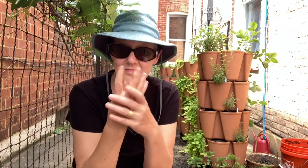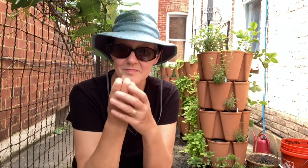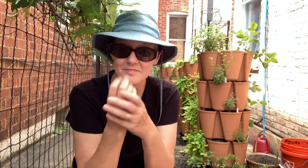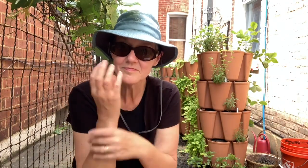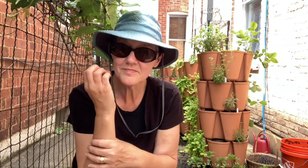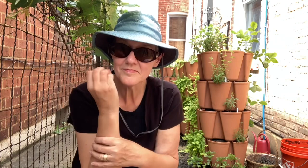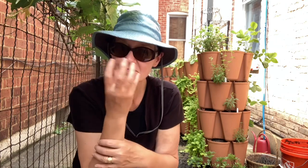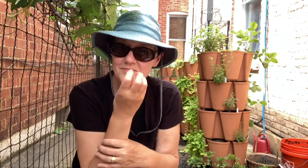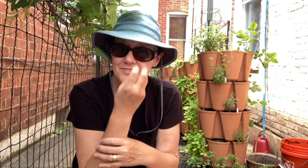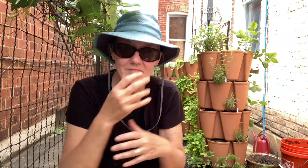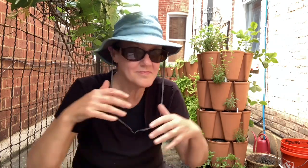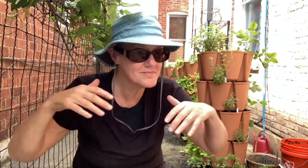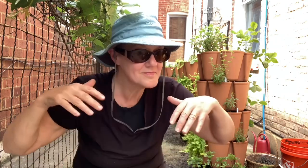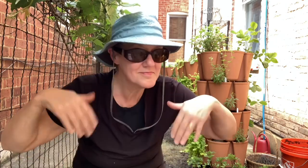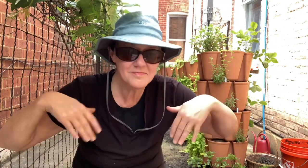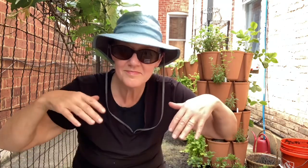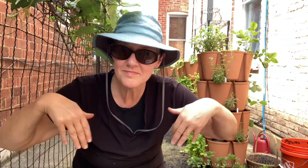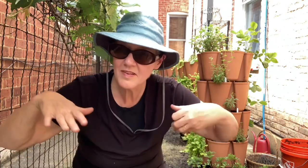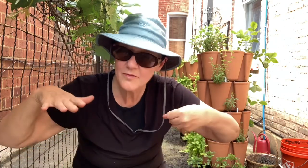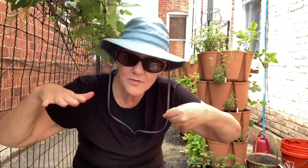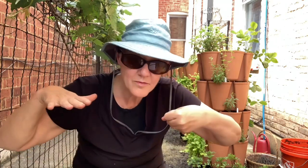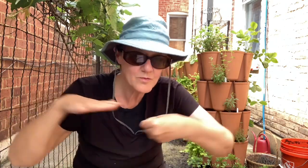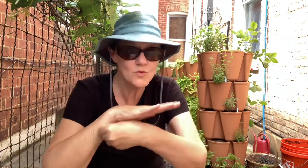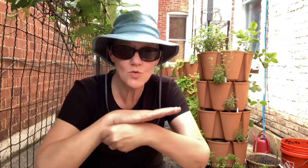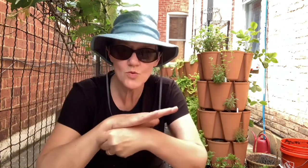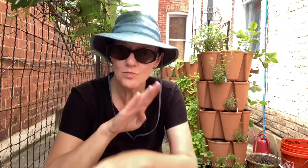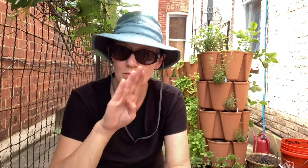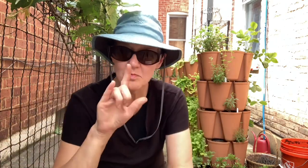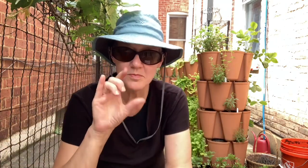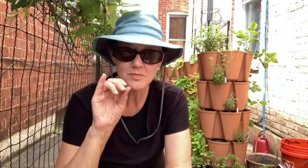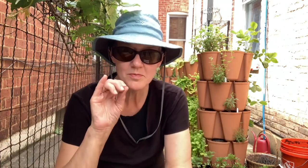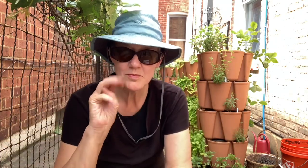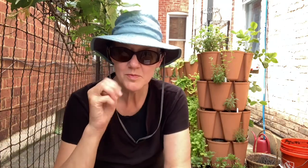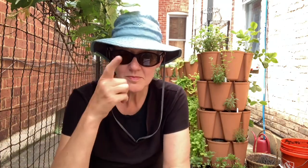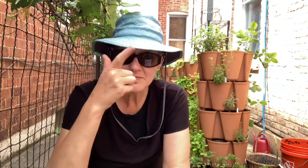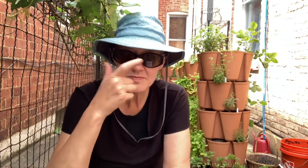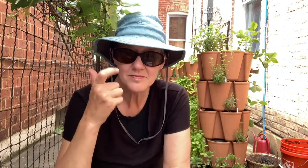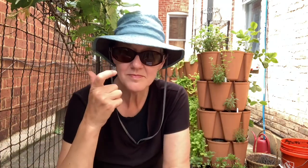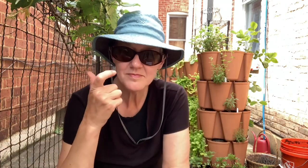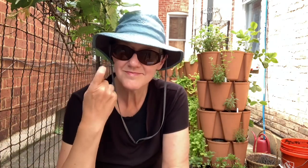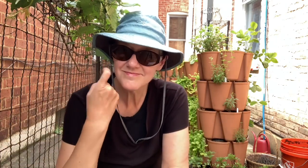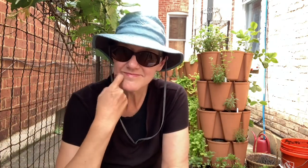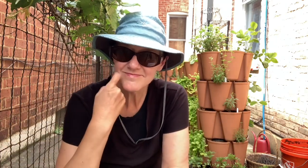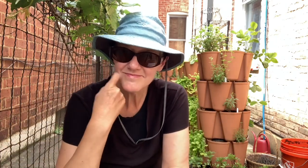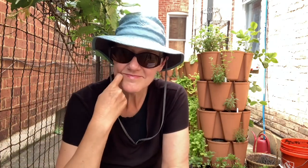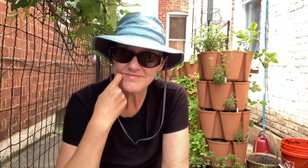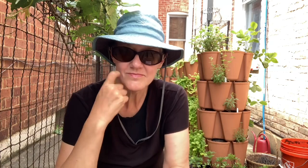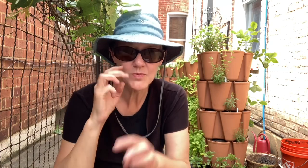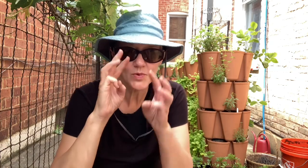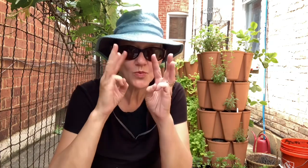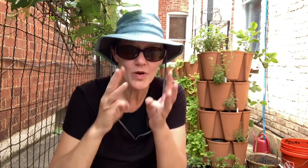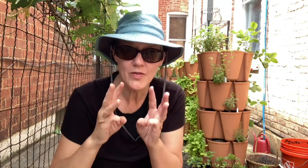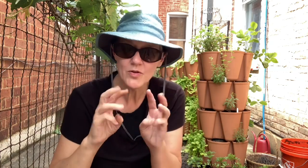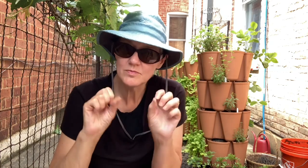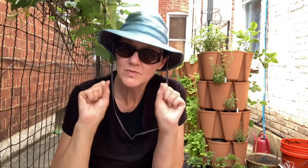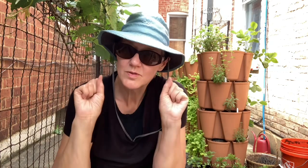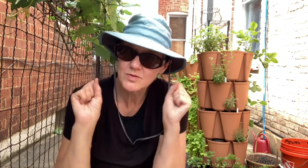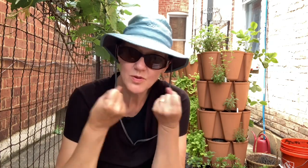And the spring flowers haven't hit their full bloom yet. Because like I said, it's been